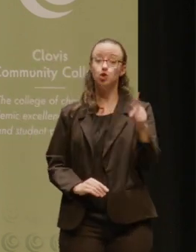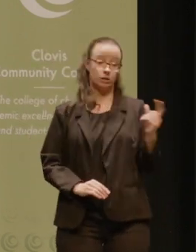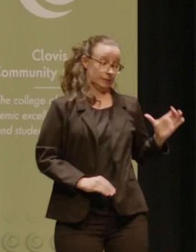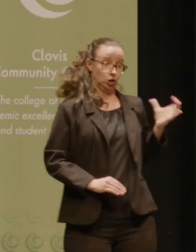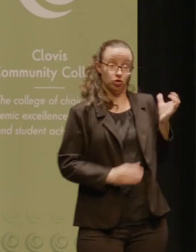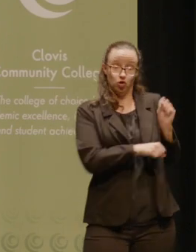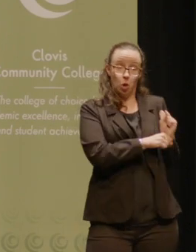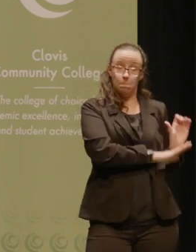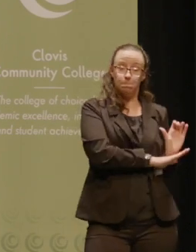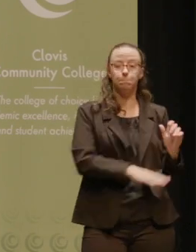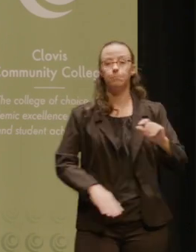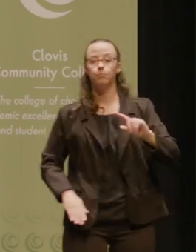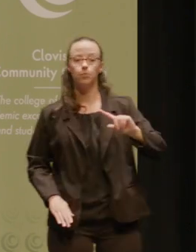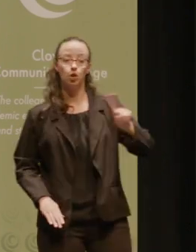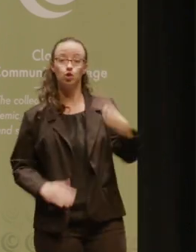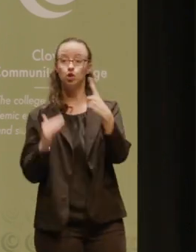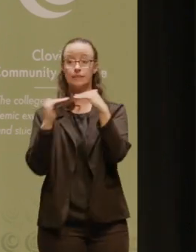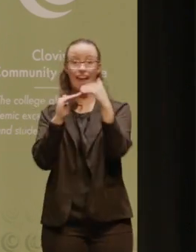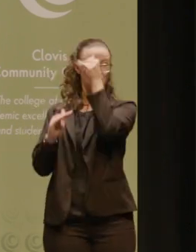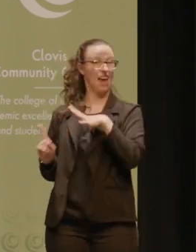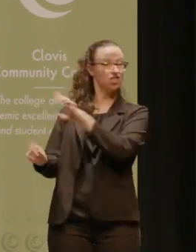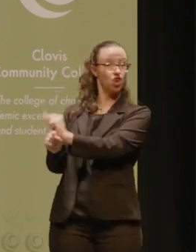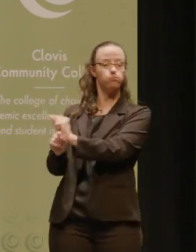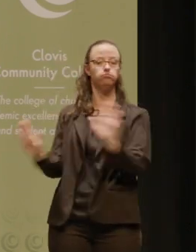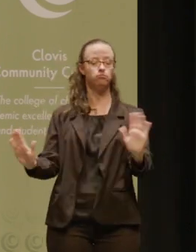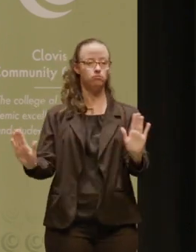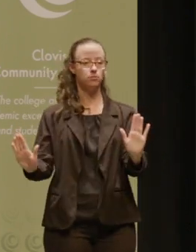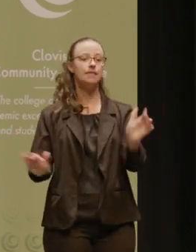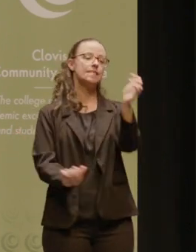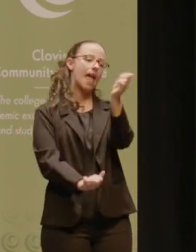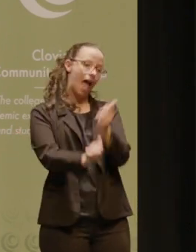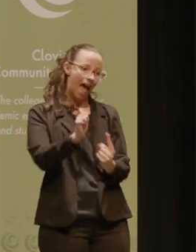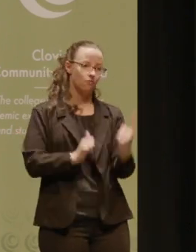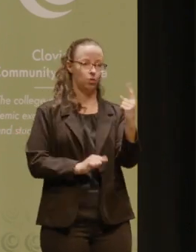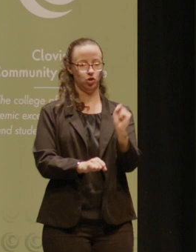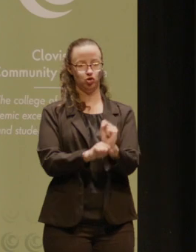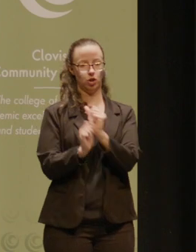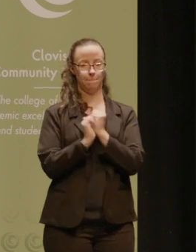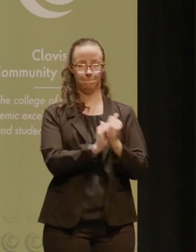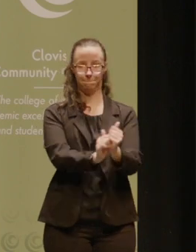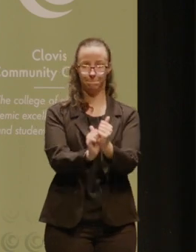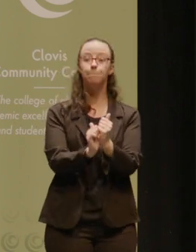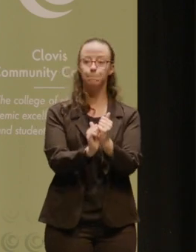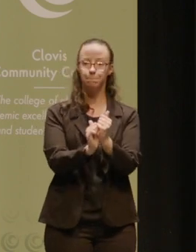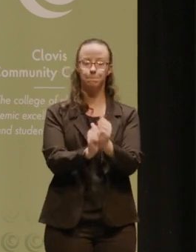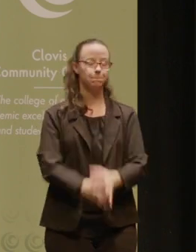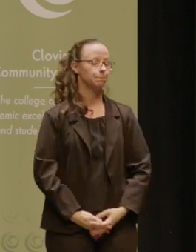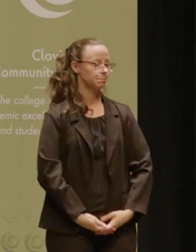chancellor's job. It's not just the equity guy's job. That is everybody's job.